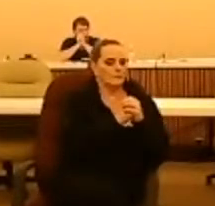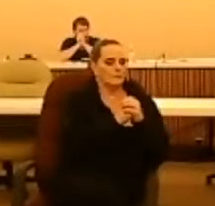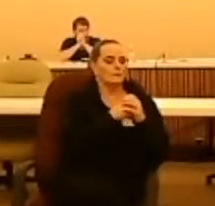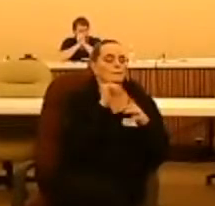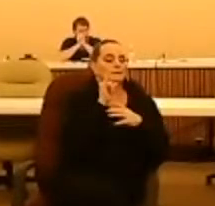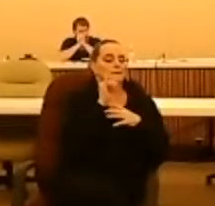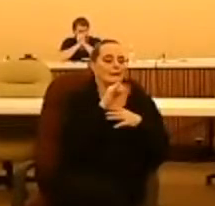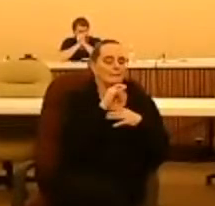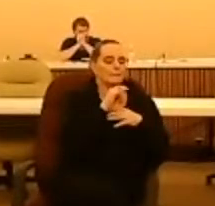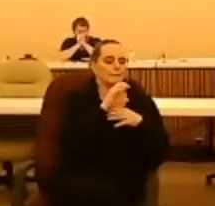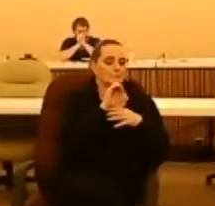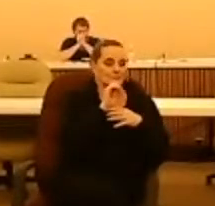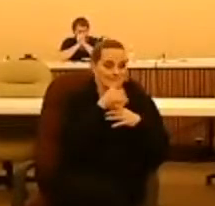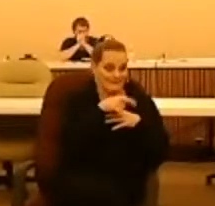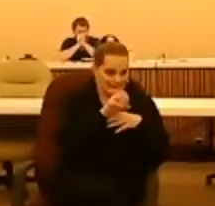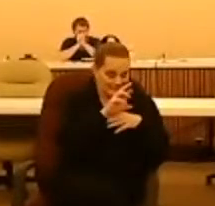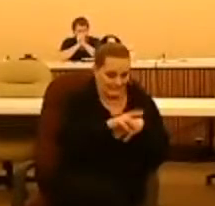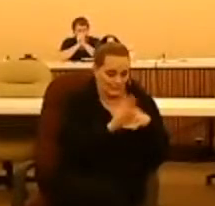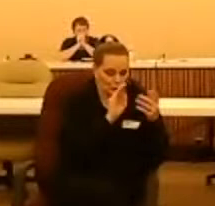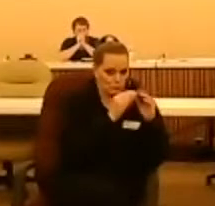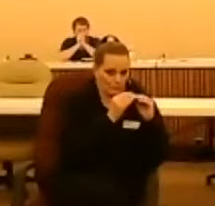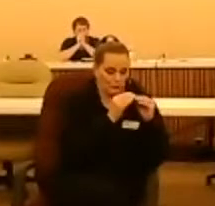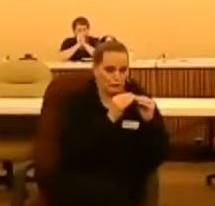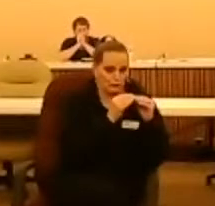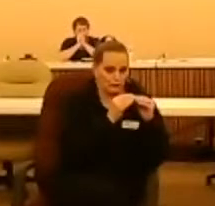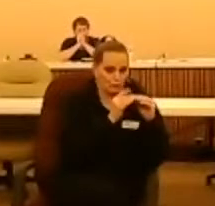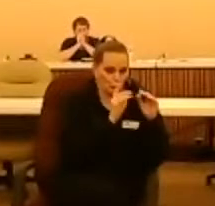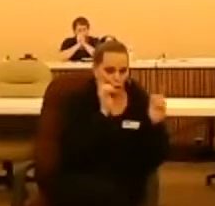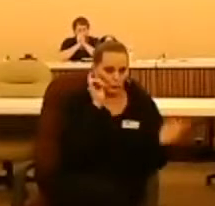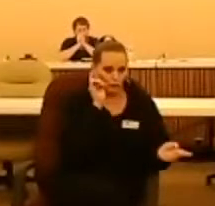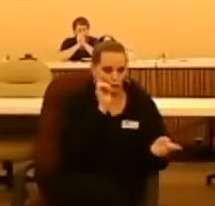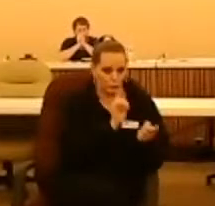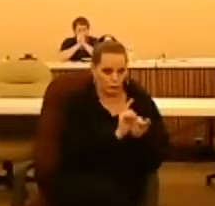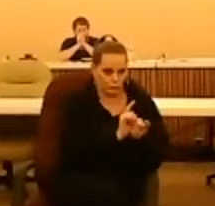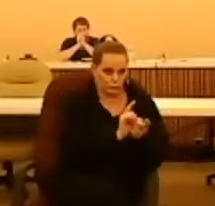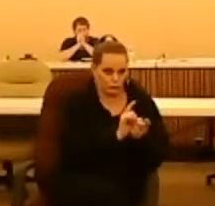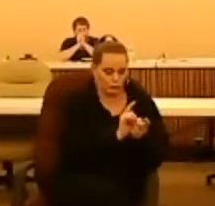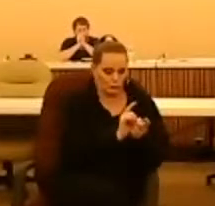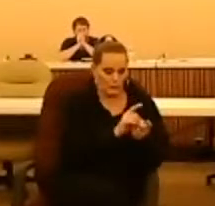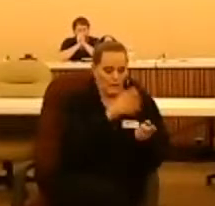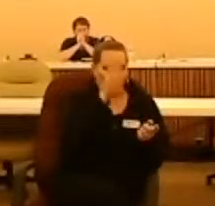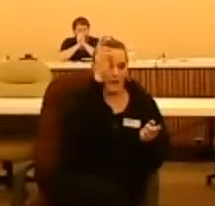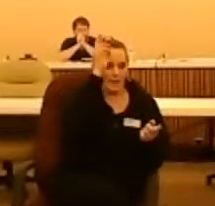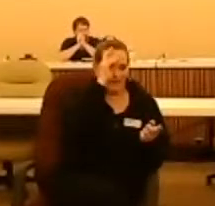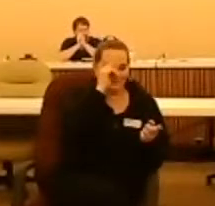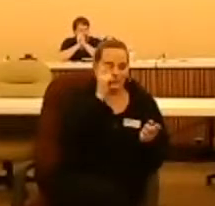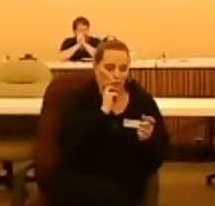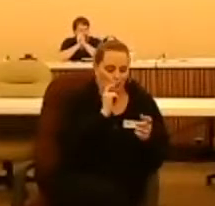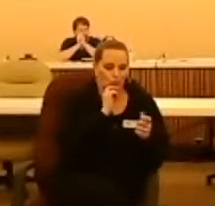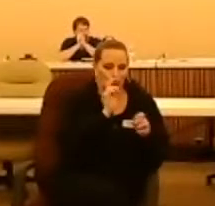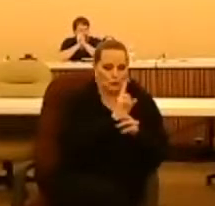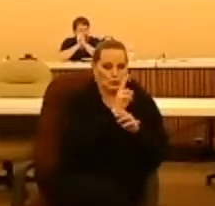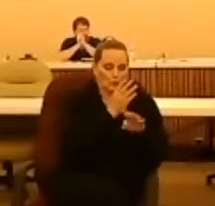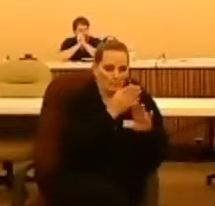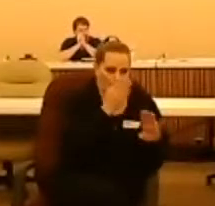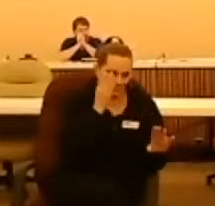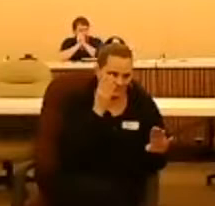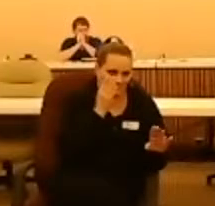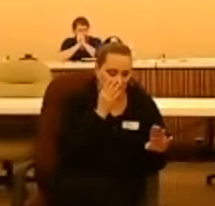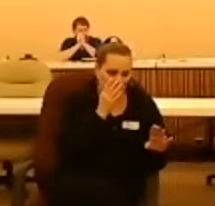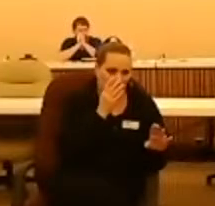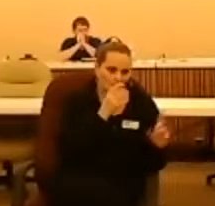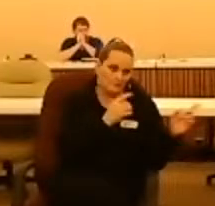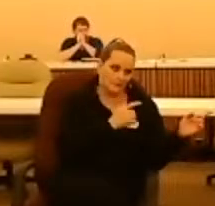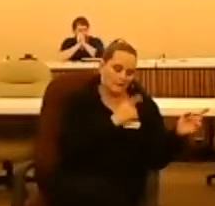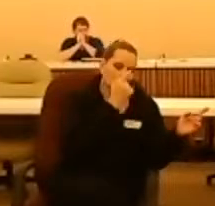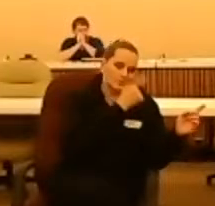seeker numbers were lowered because there's going to be a shuttle, then to Councilman